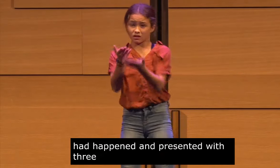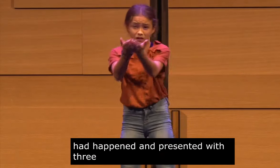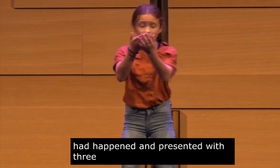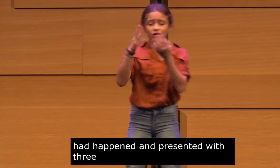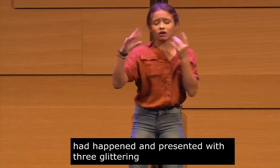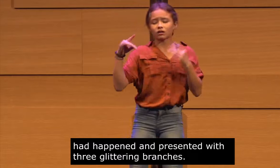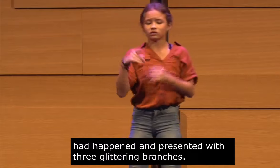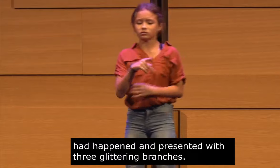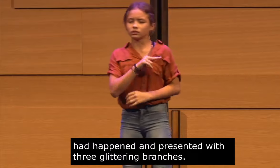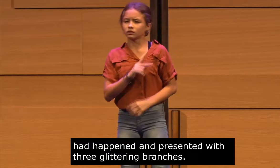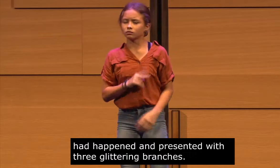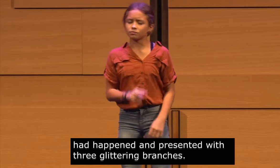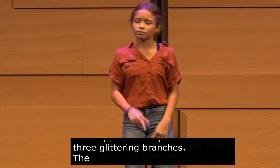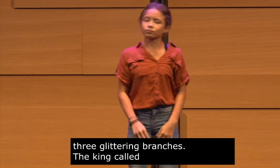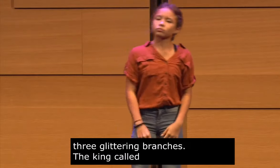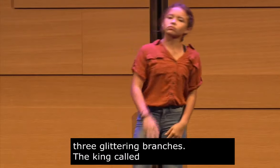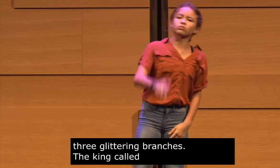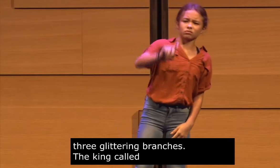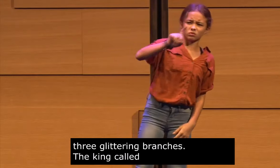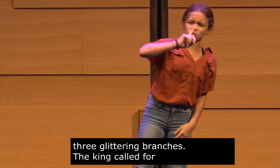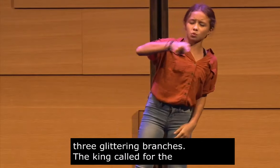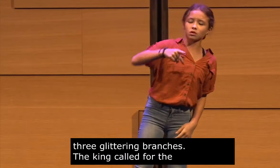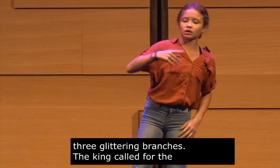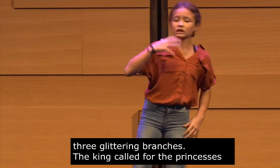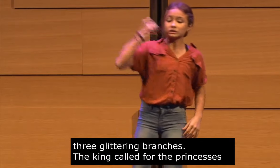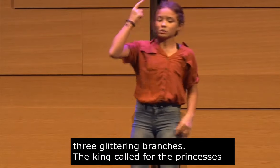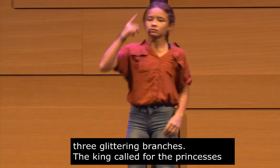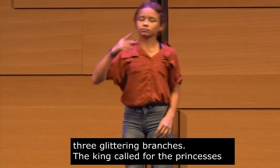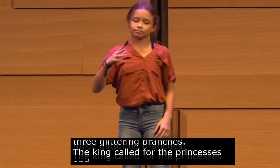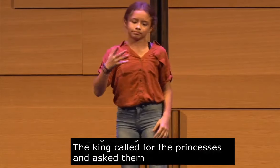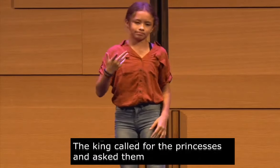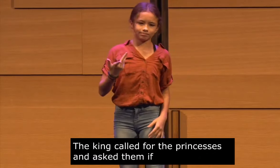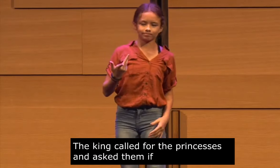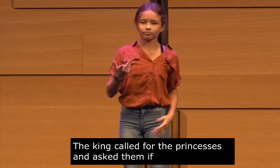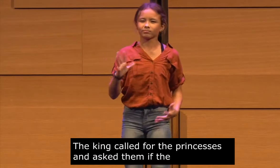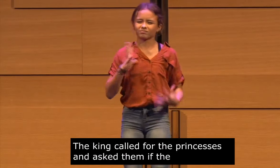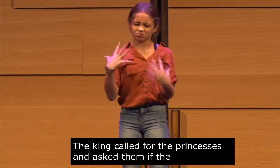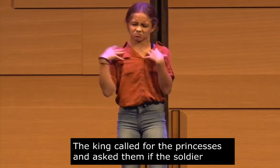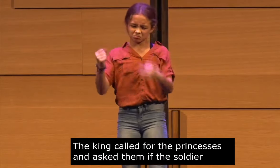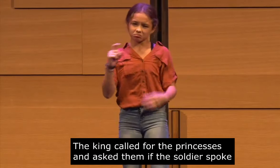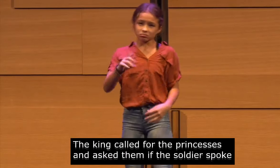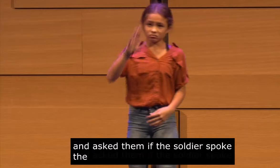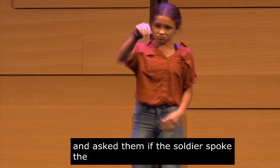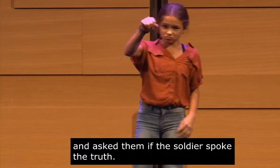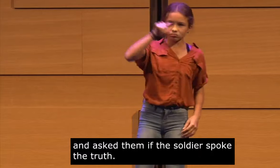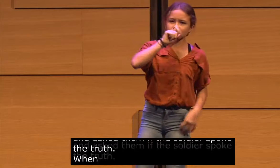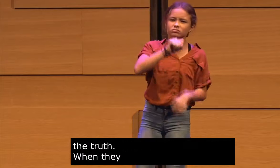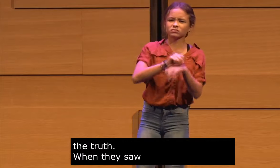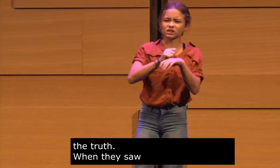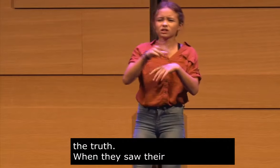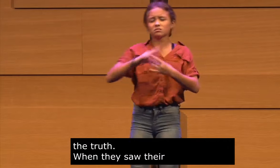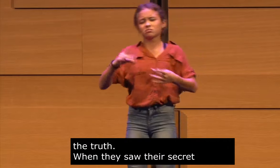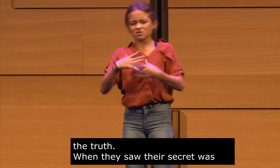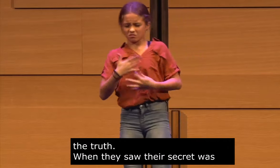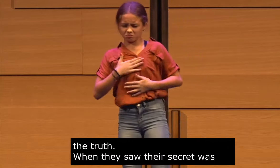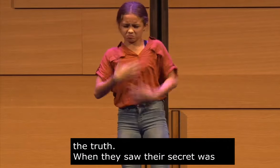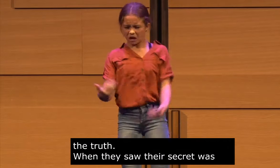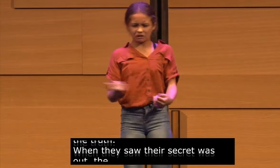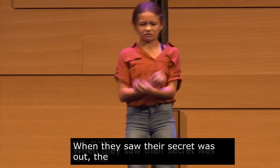with 3 glittering branches. The king called for the princesses and asked them if the soldier spoke the truth. When they saw their secret